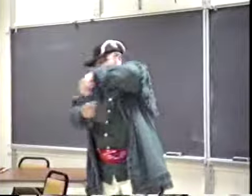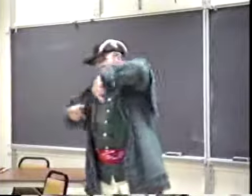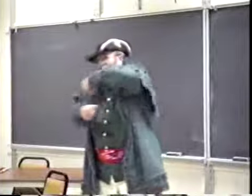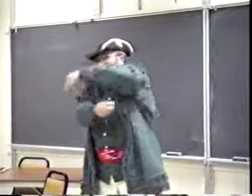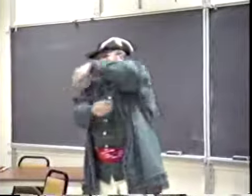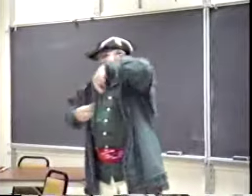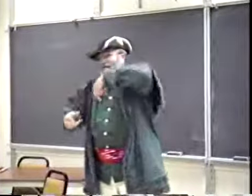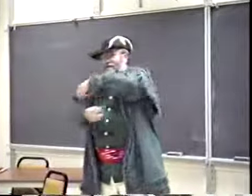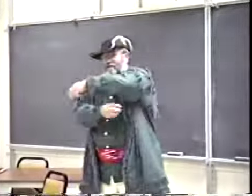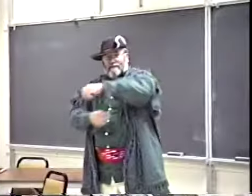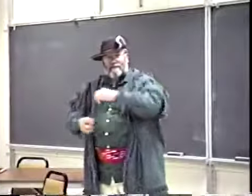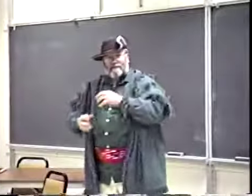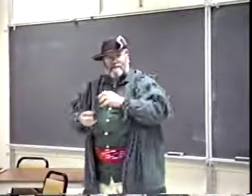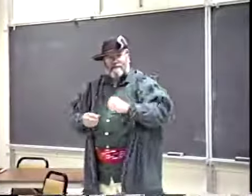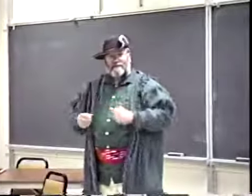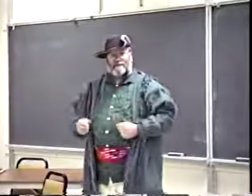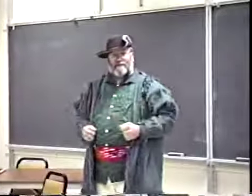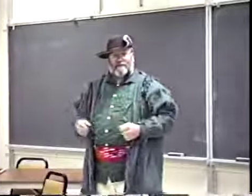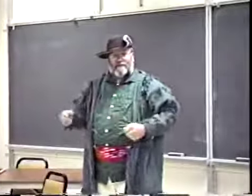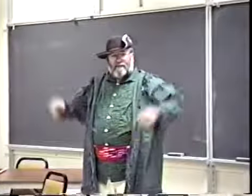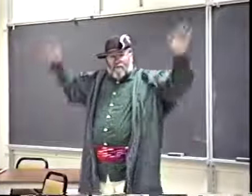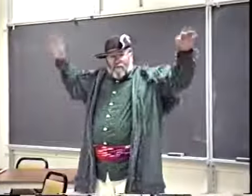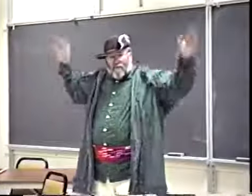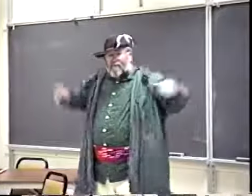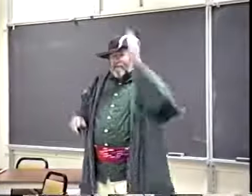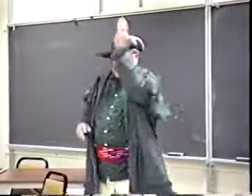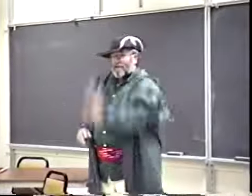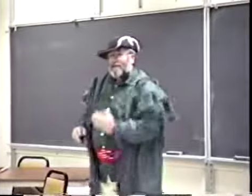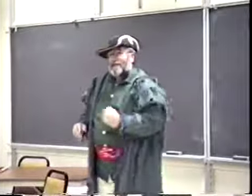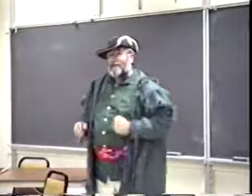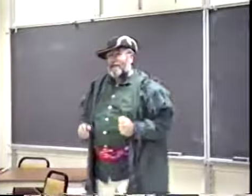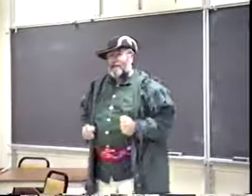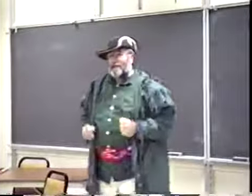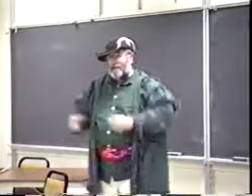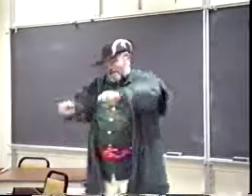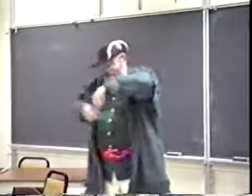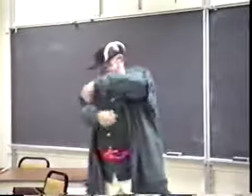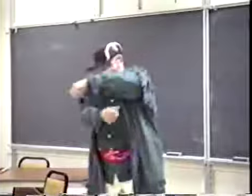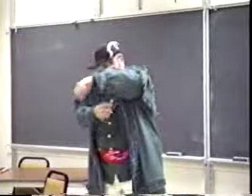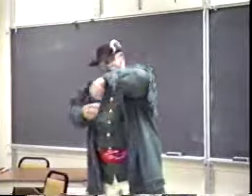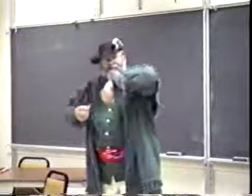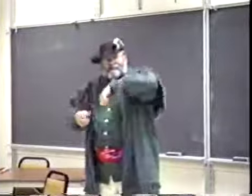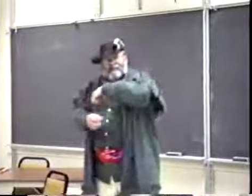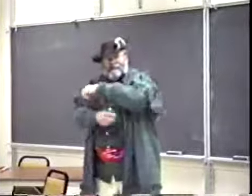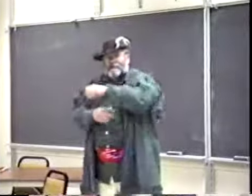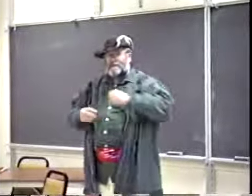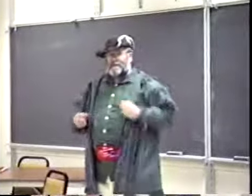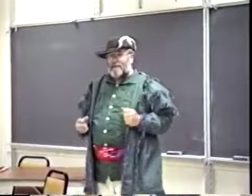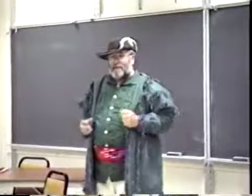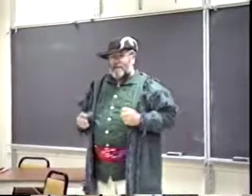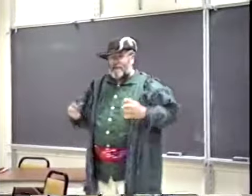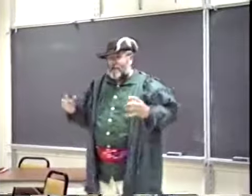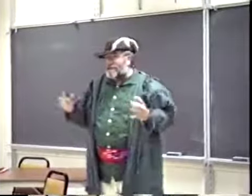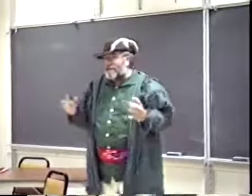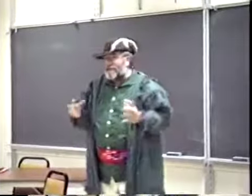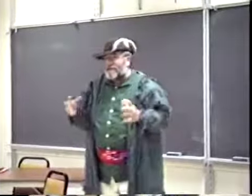tightening around the mountain, squeezing it. The more the thunder and lightning came, the tighter he squeezed, until he squeezed the